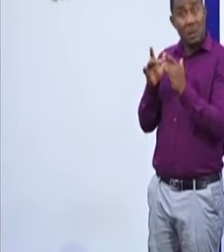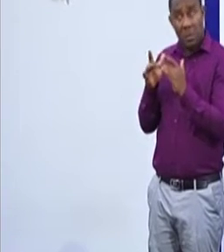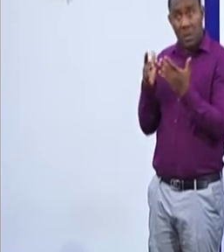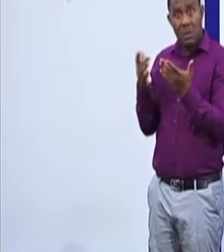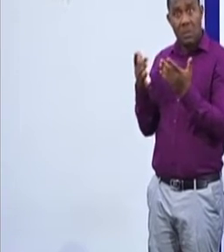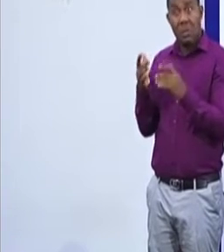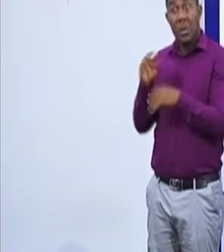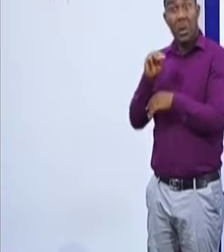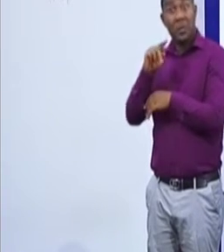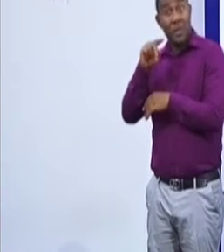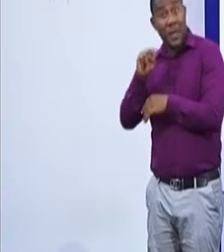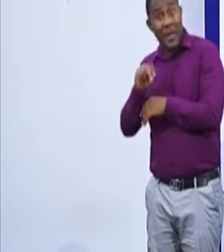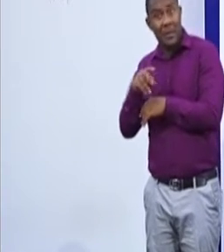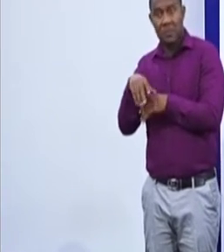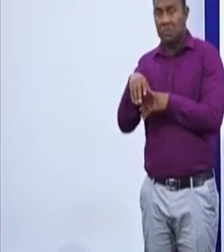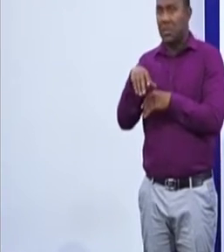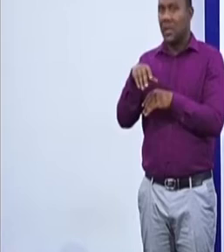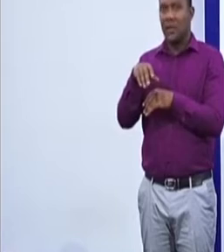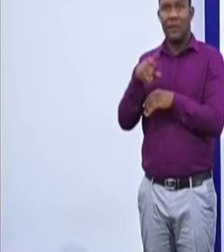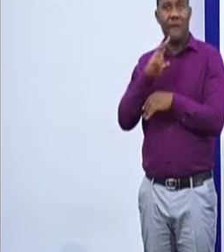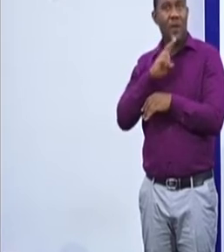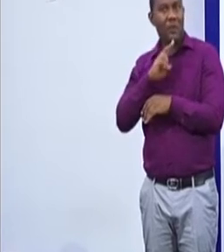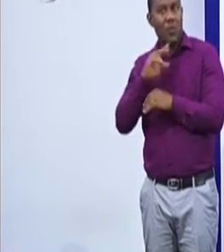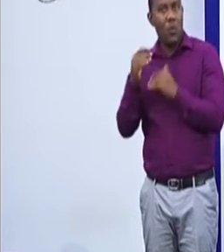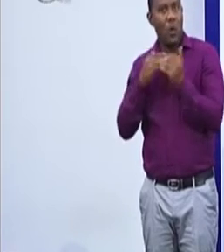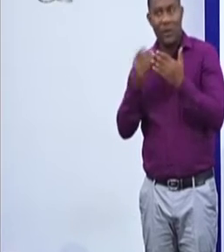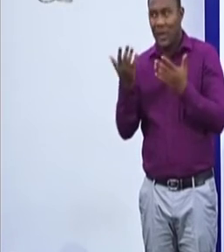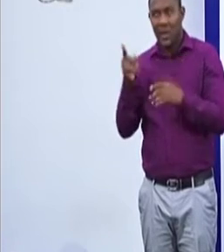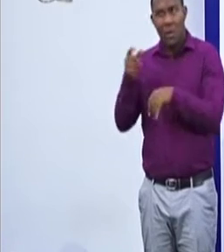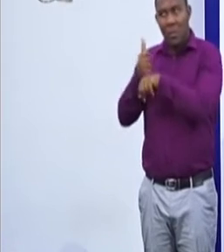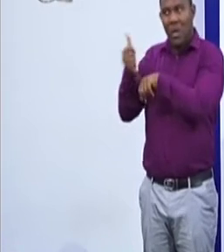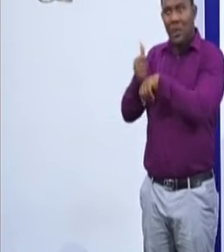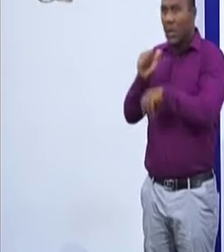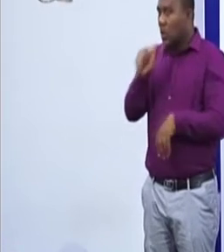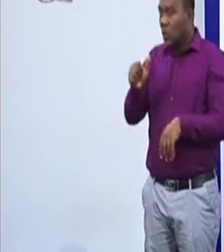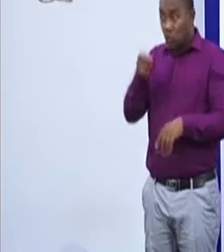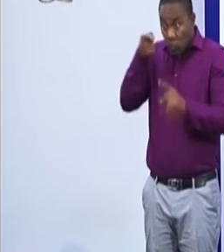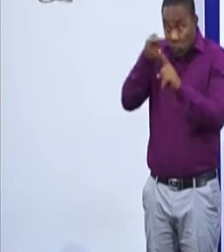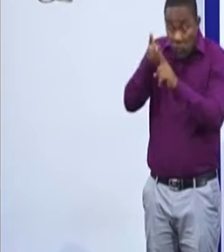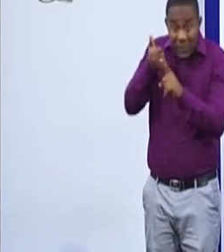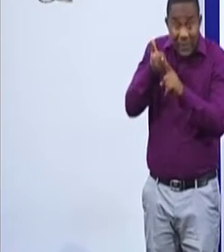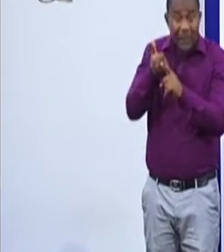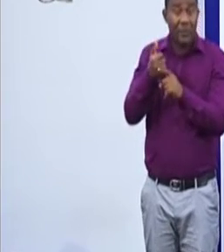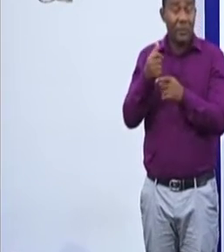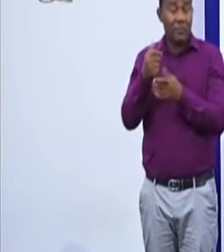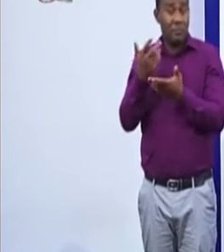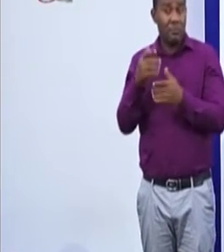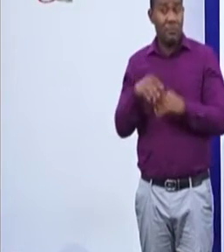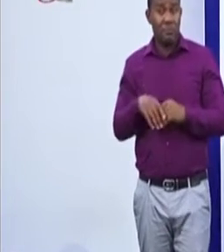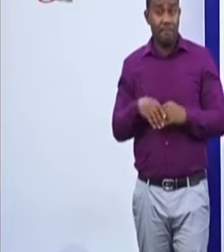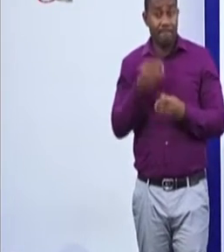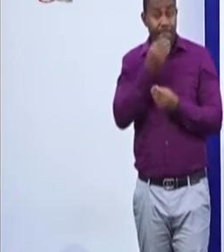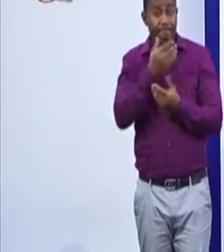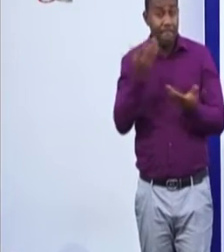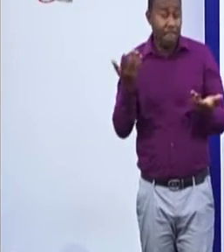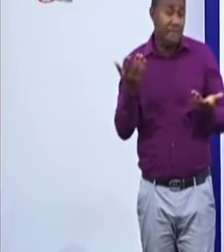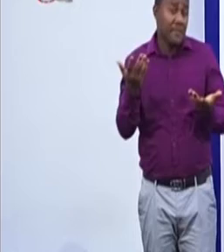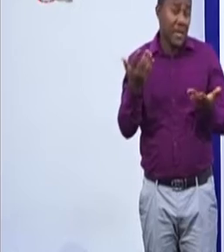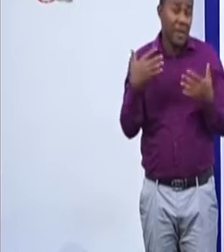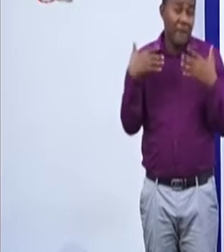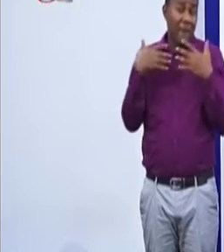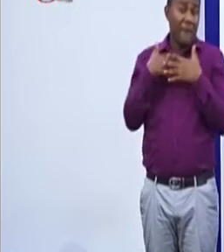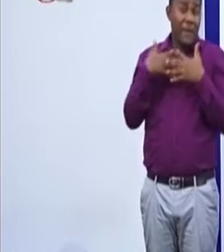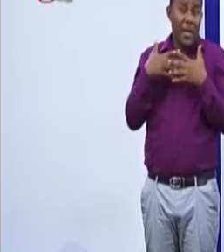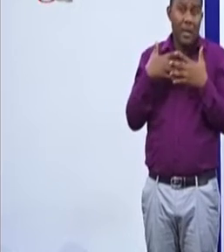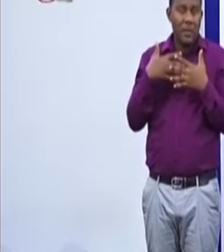over which a communication is sent. Later, I also read the provisions of spreading false news with a view to cause fear